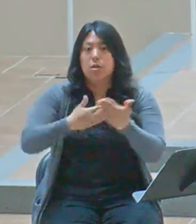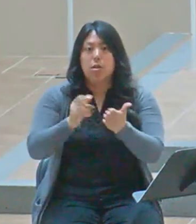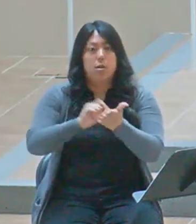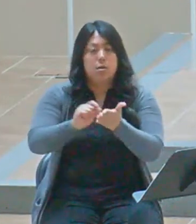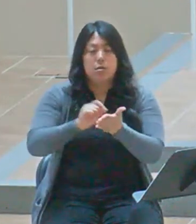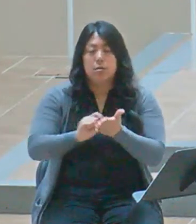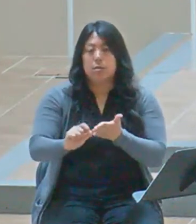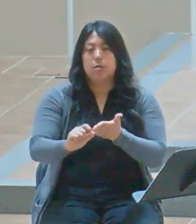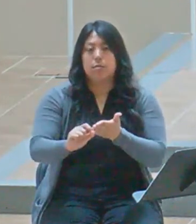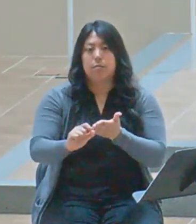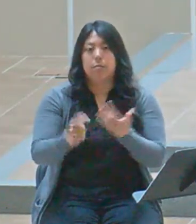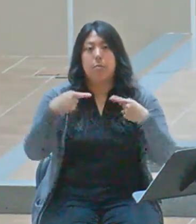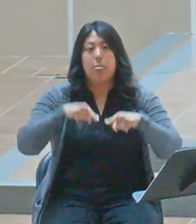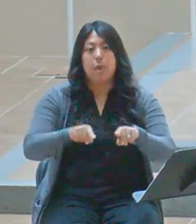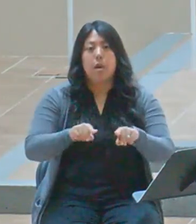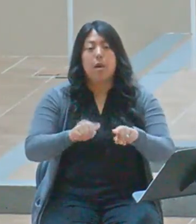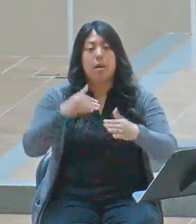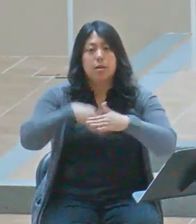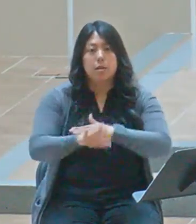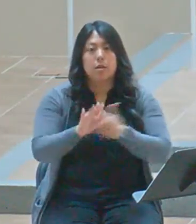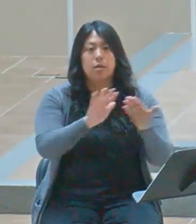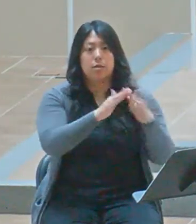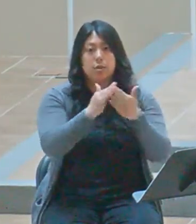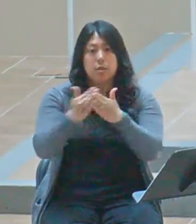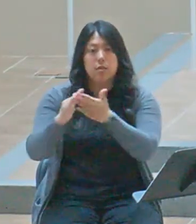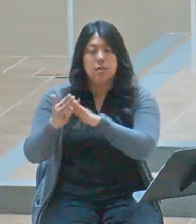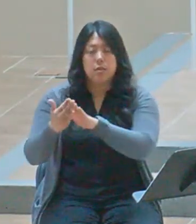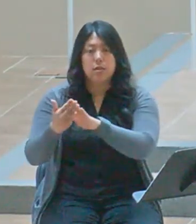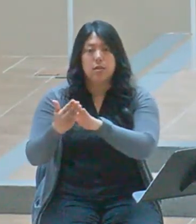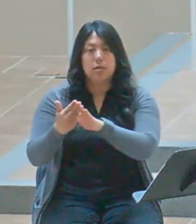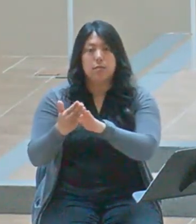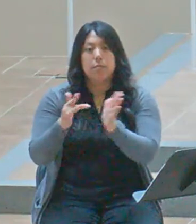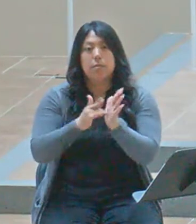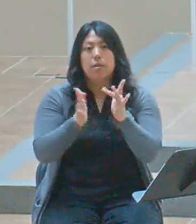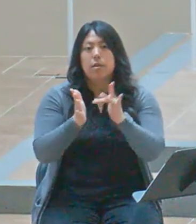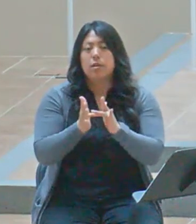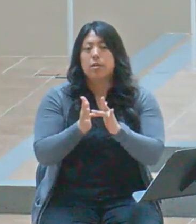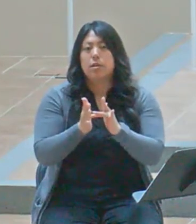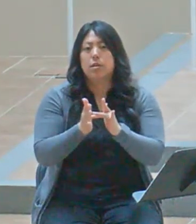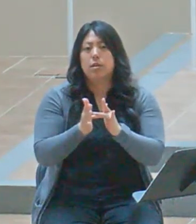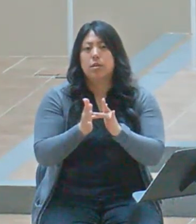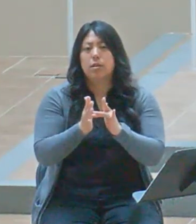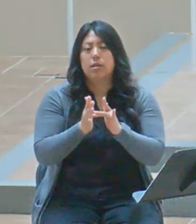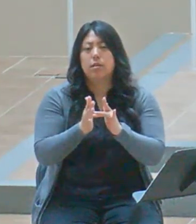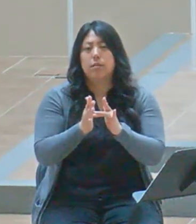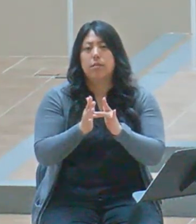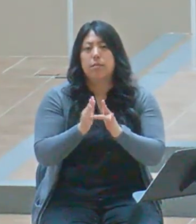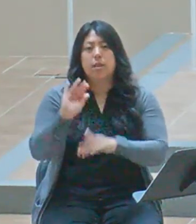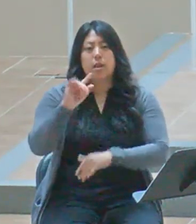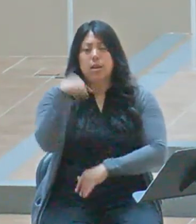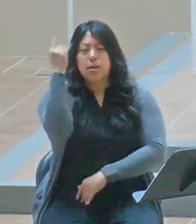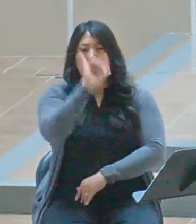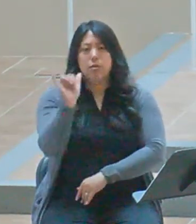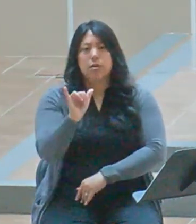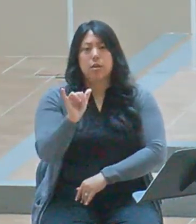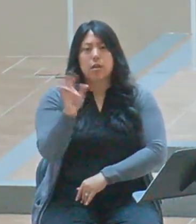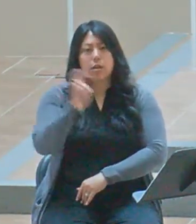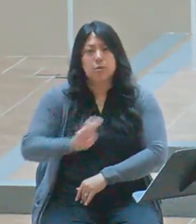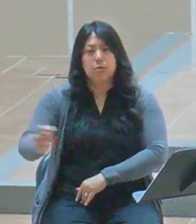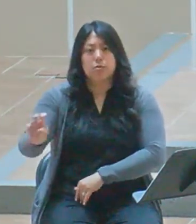scriptures. As they approached the village to which they were going, he gave the impression that he was going on